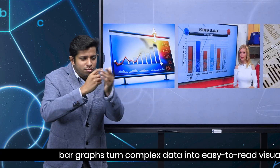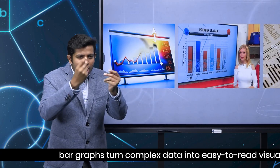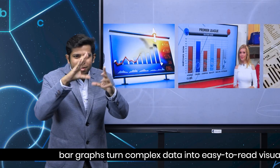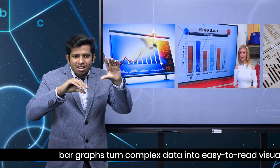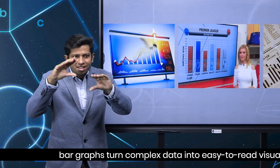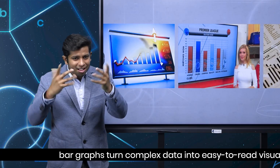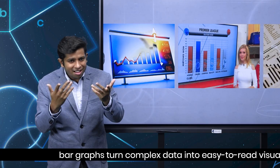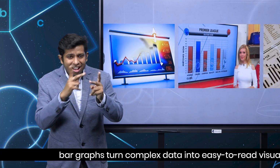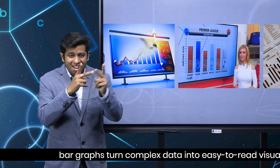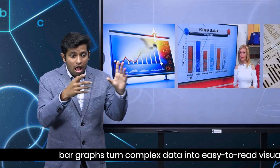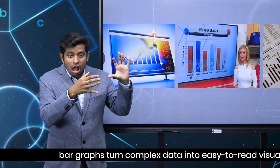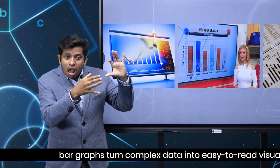visuals.